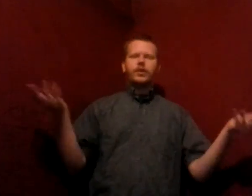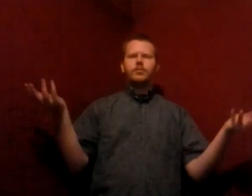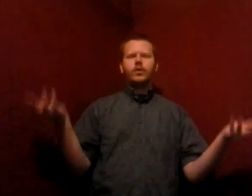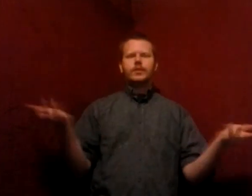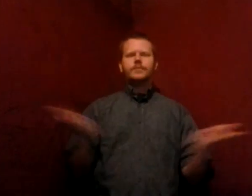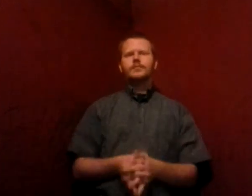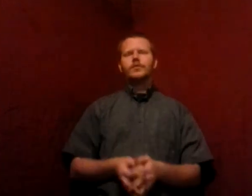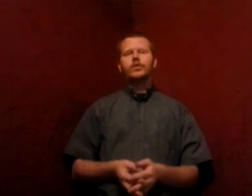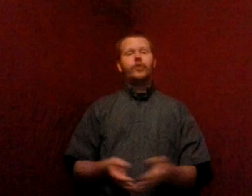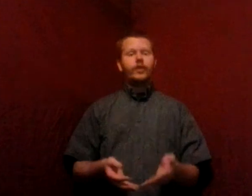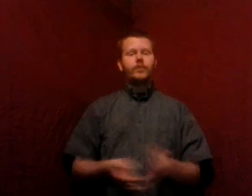the other plugs so i do